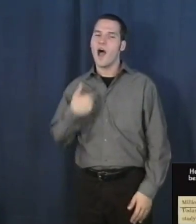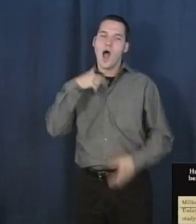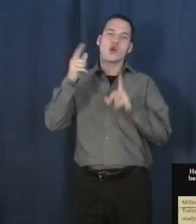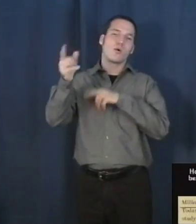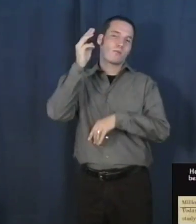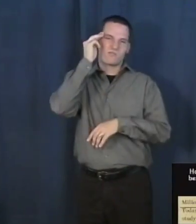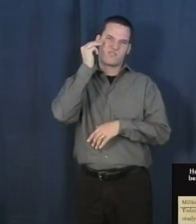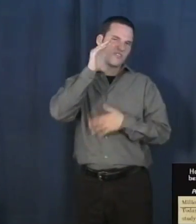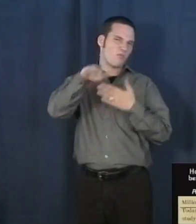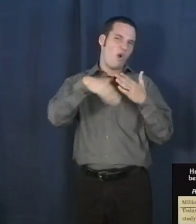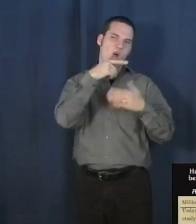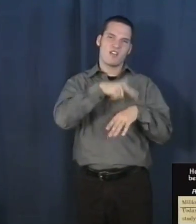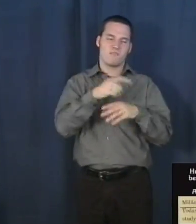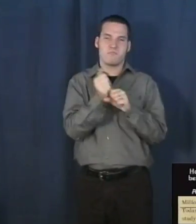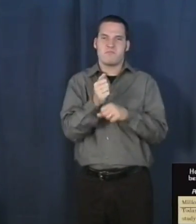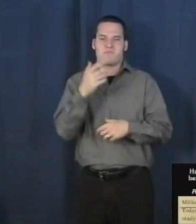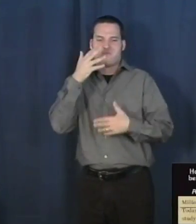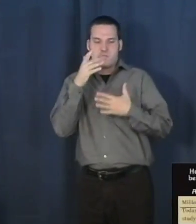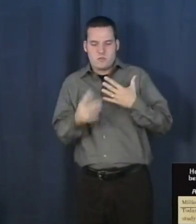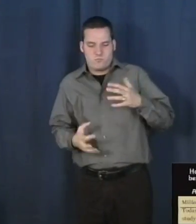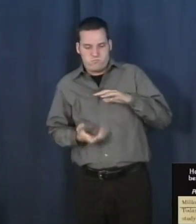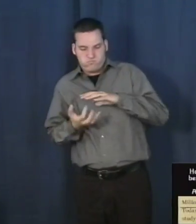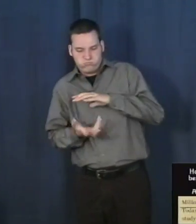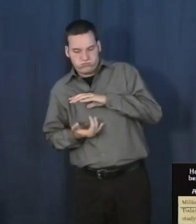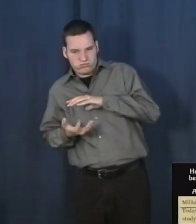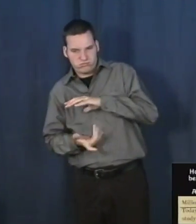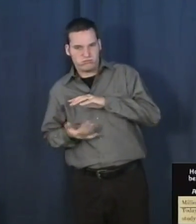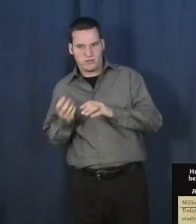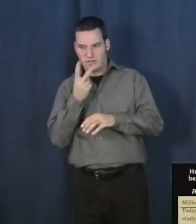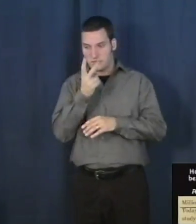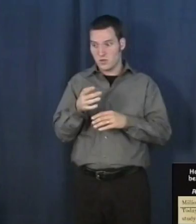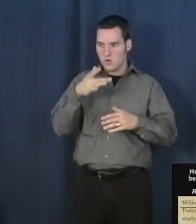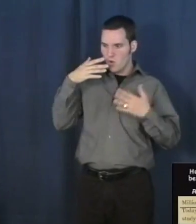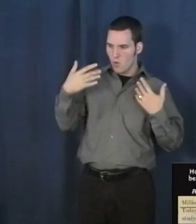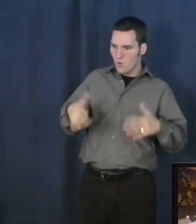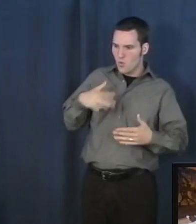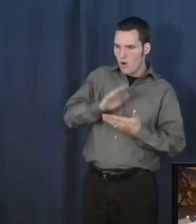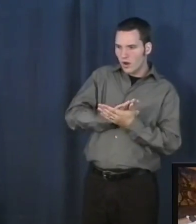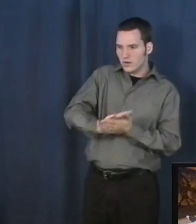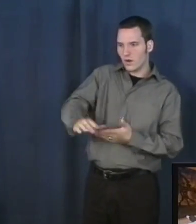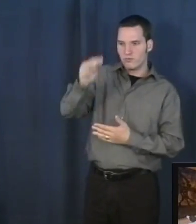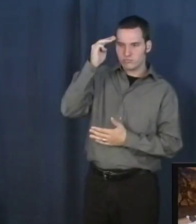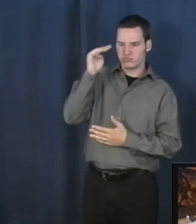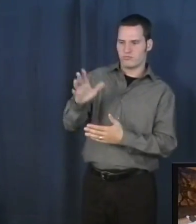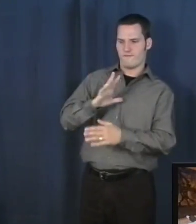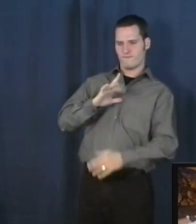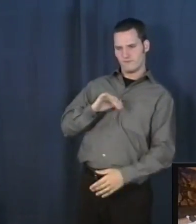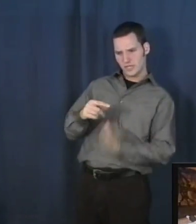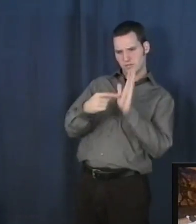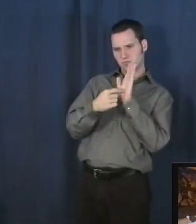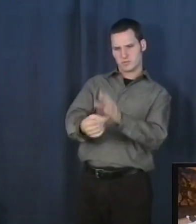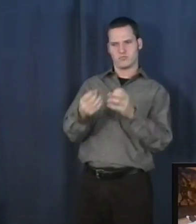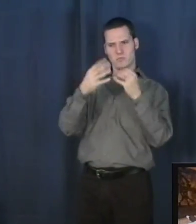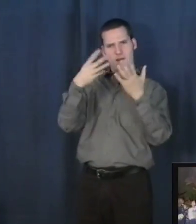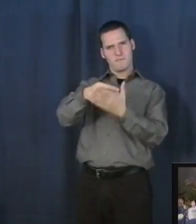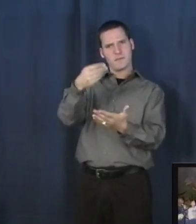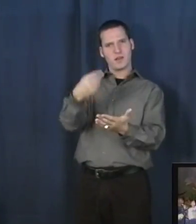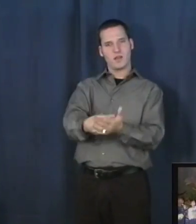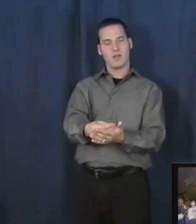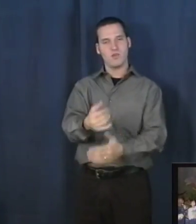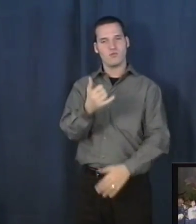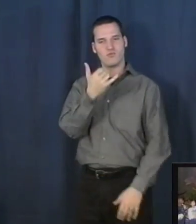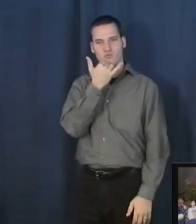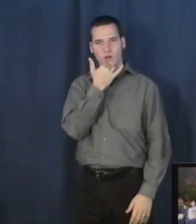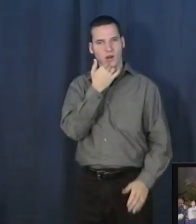I go to museums all the time. Just makes my blood boil, seeing all these beautiful, incredible museums, fancy displays, loads of money, and the